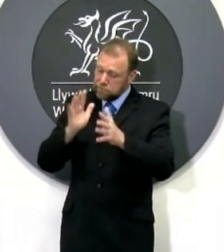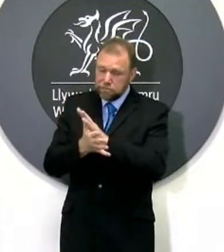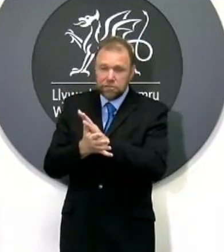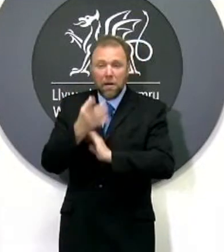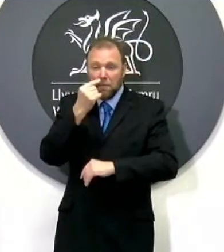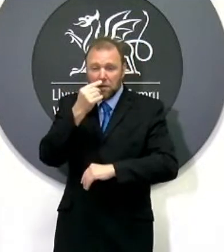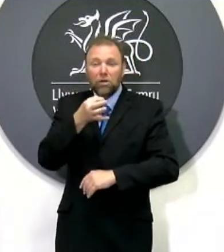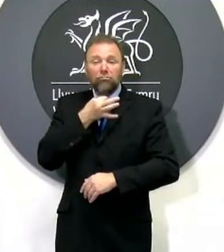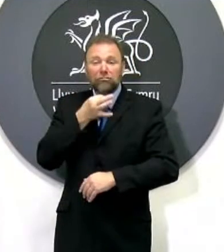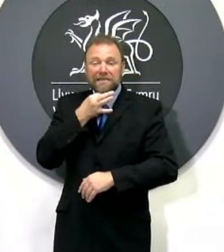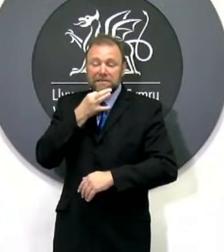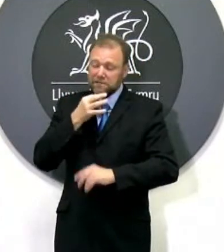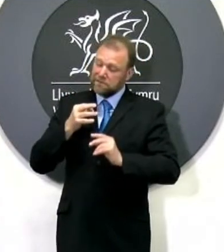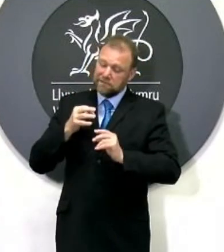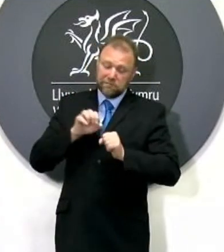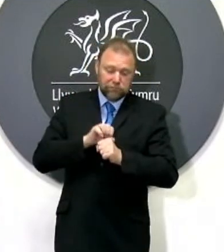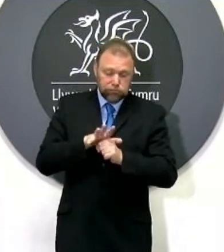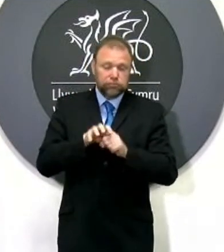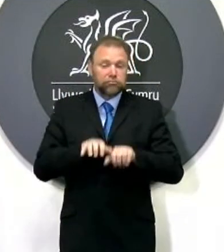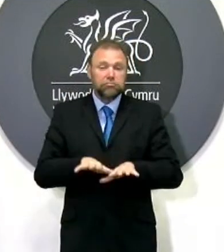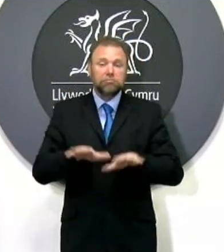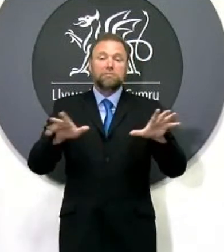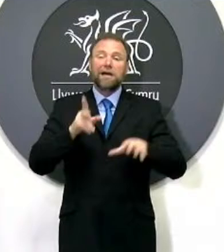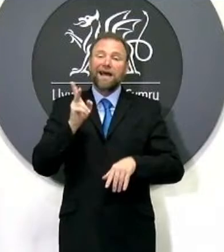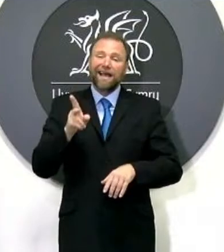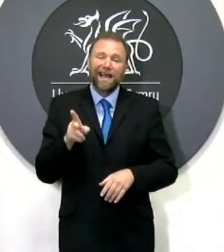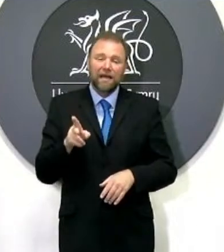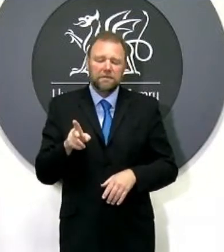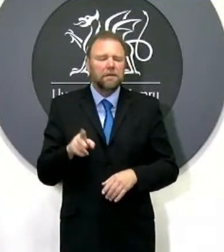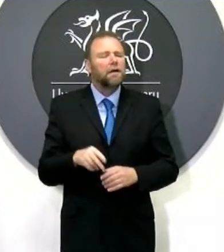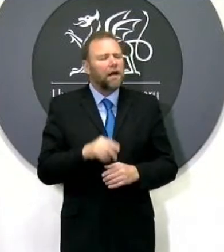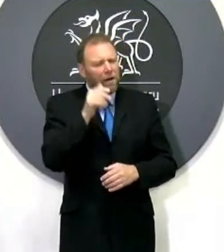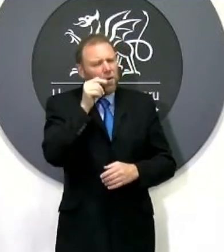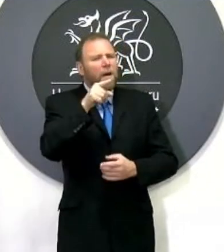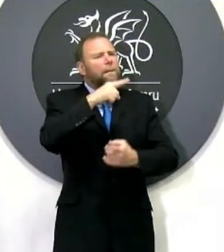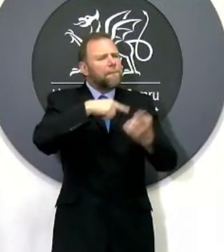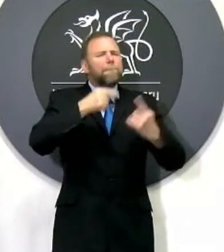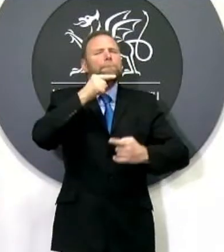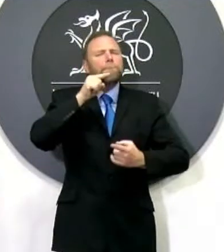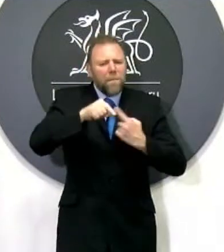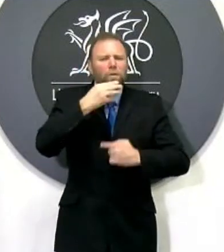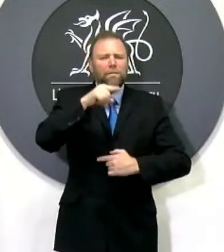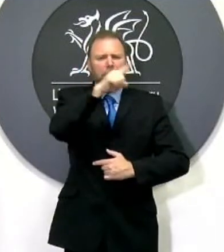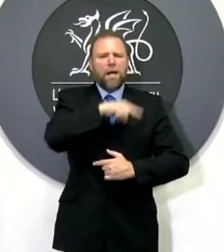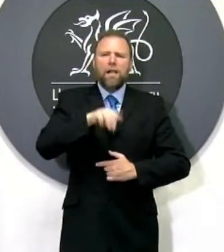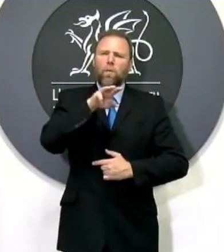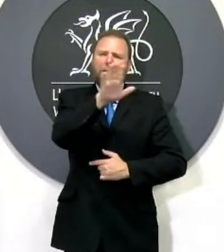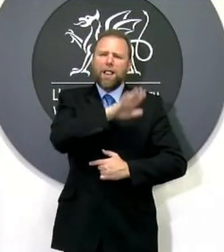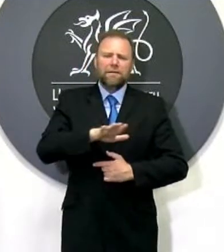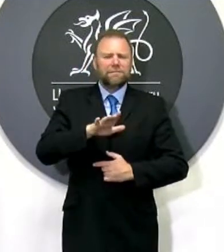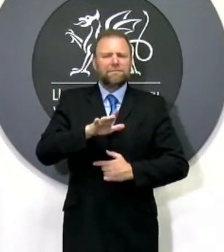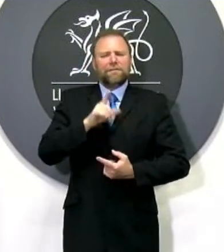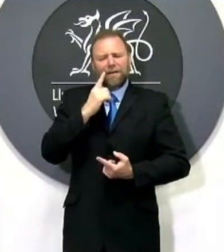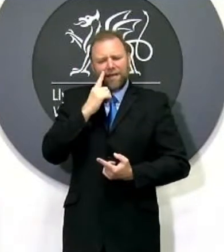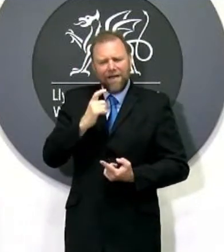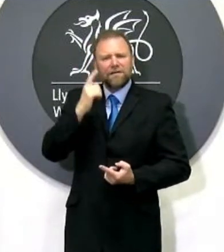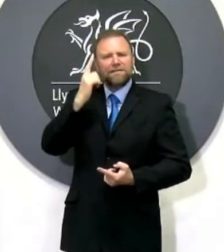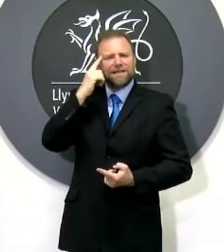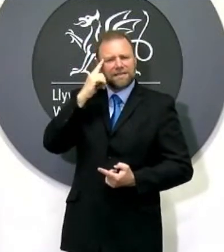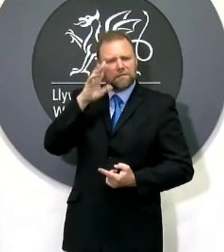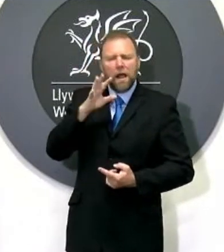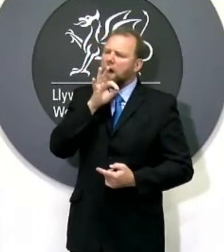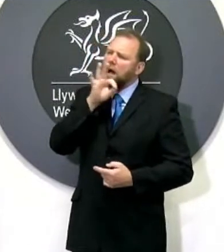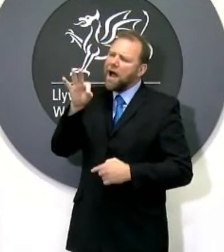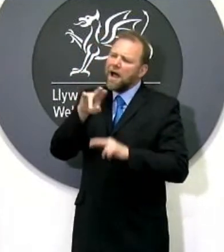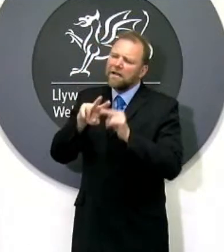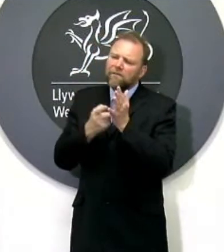the calculation that I know most people in Wales will be making, and will be making it in a very careful and sensible way. But I will ask Frank